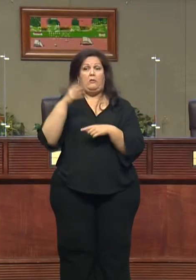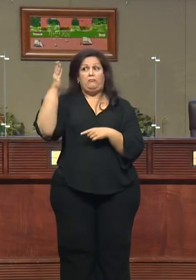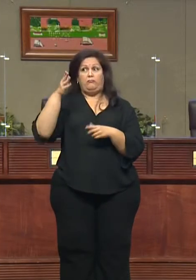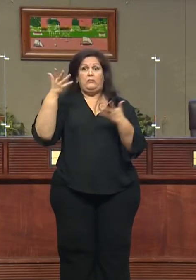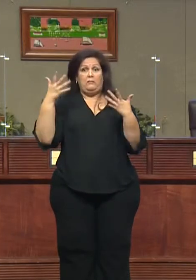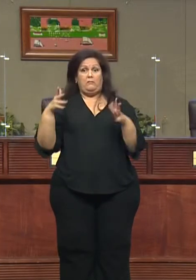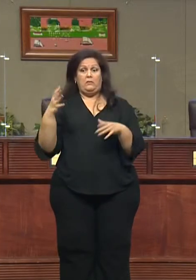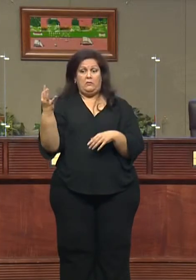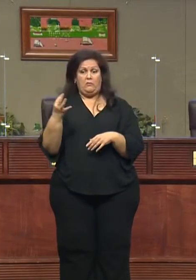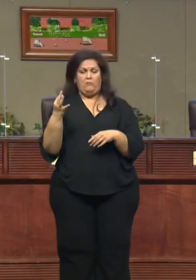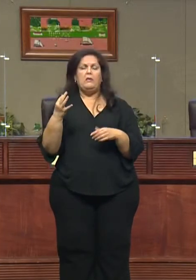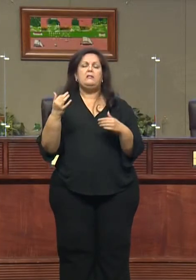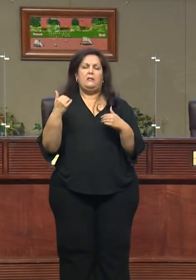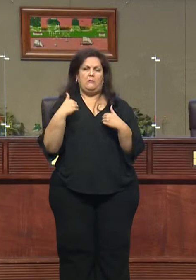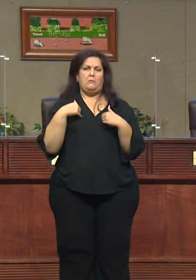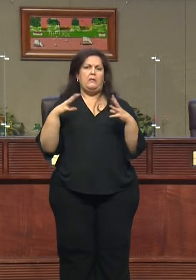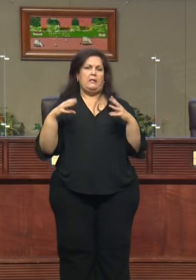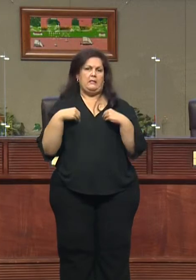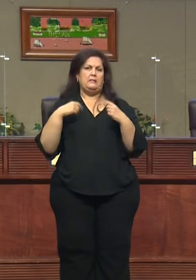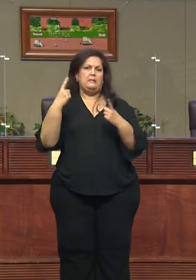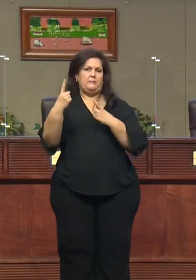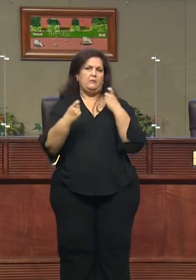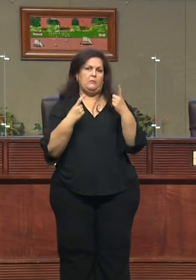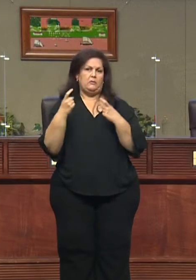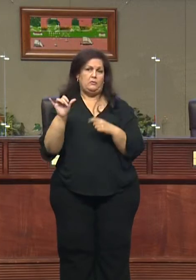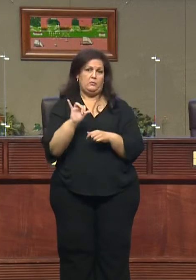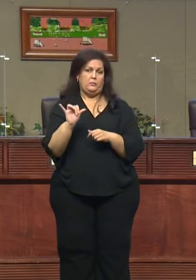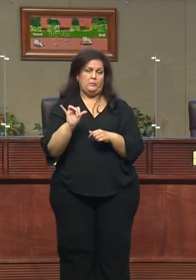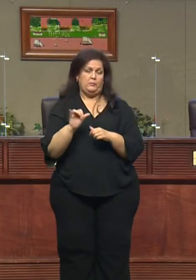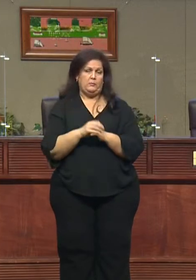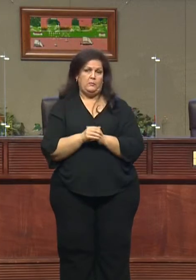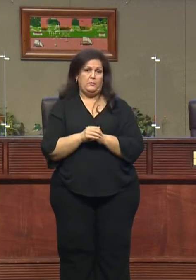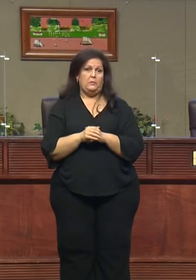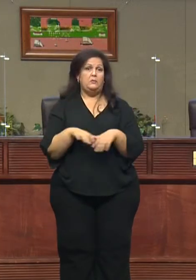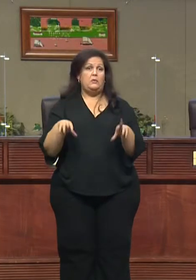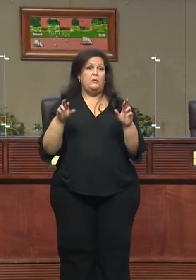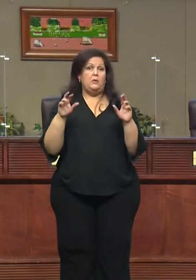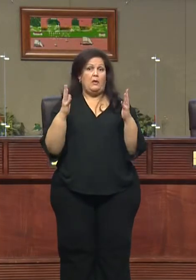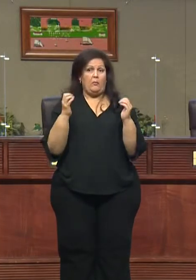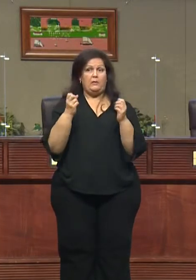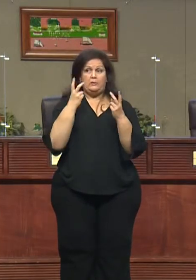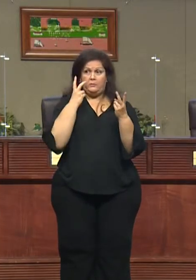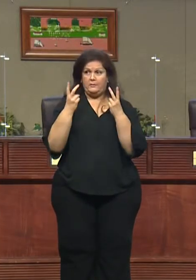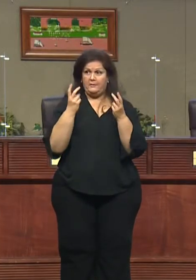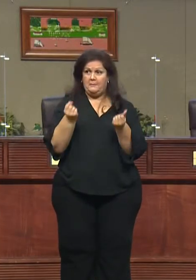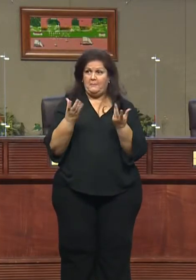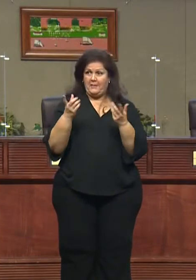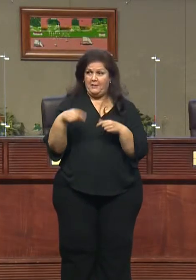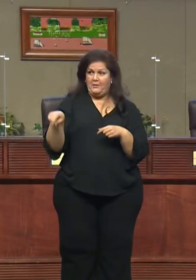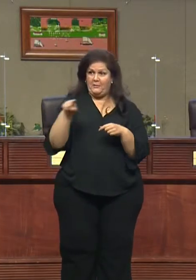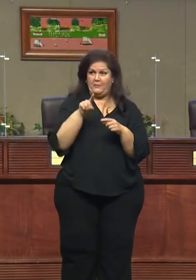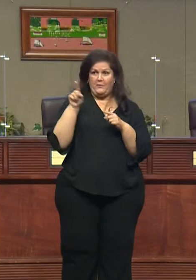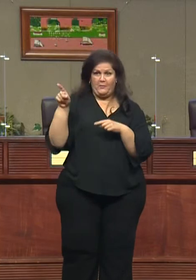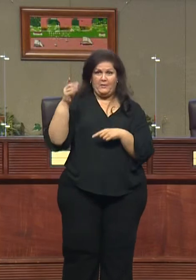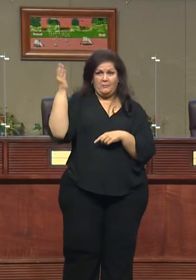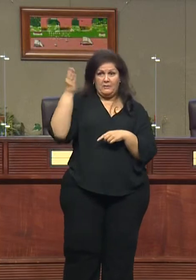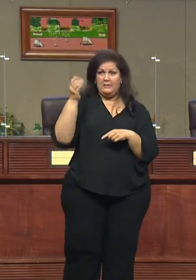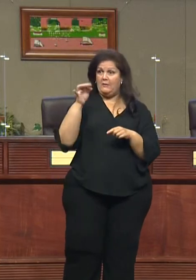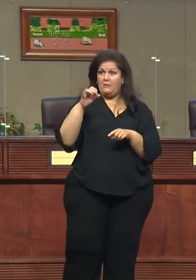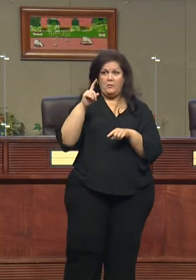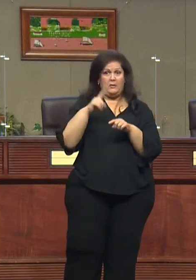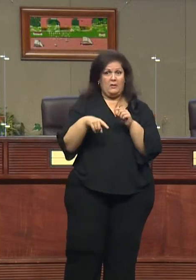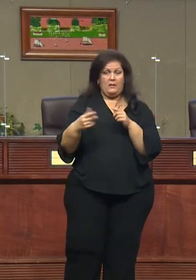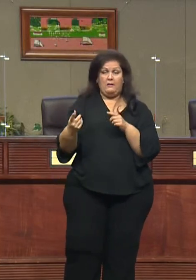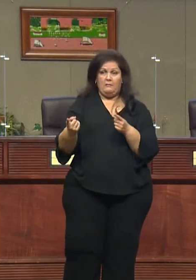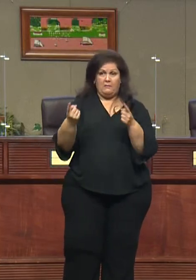will entertain some questions at the State of the County. So hopefully we will see many of you there. Those who cannot join us,